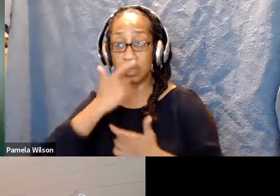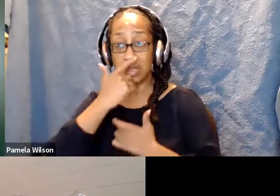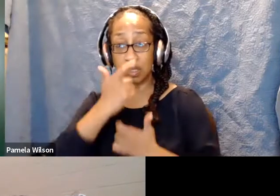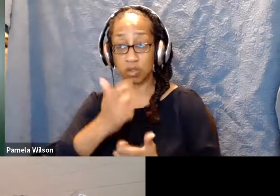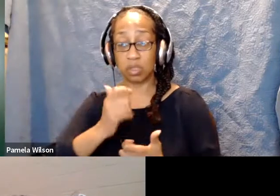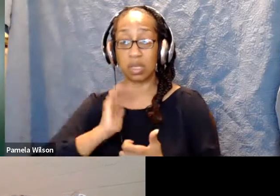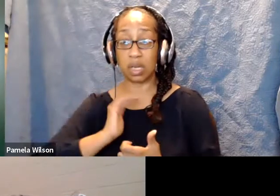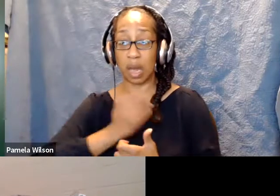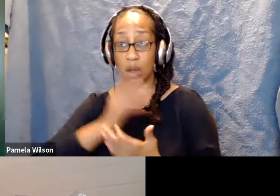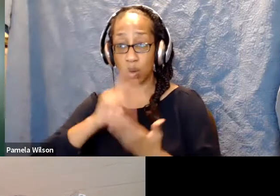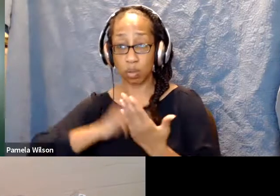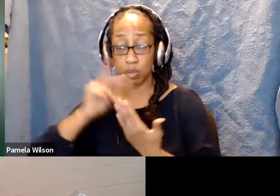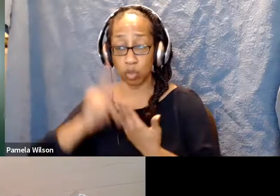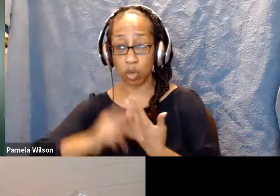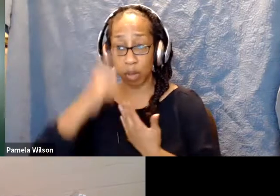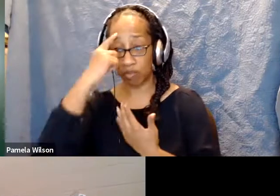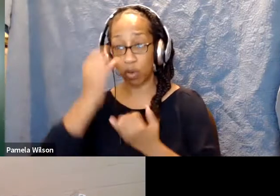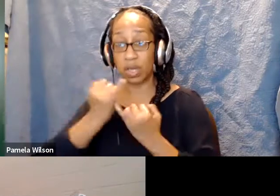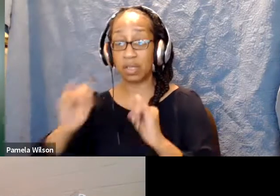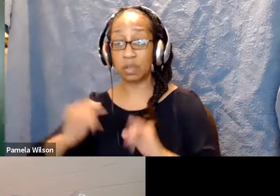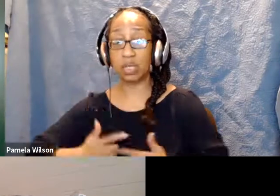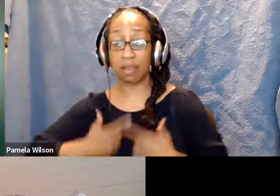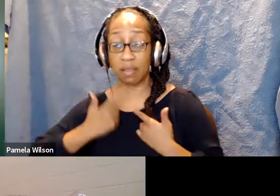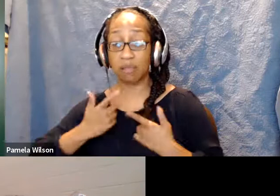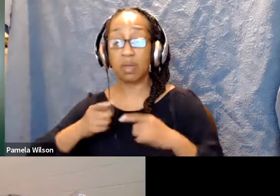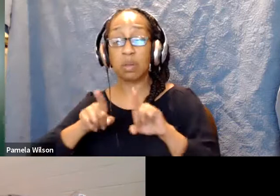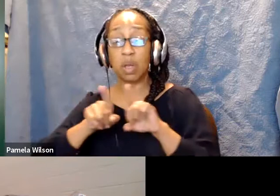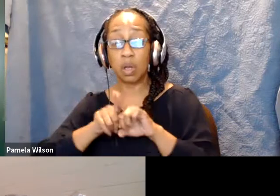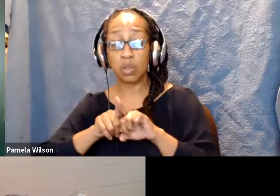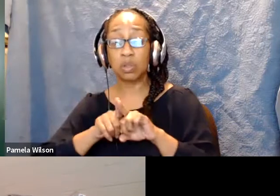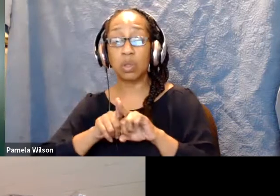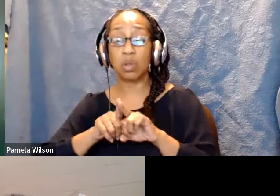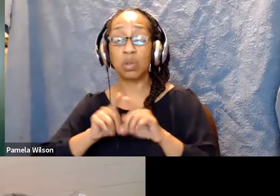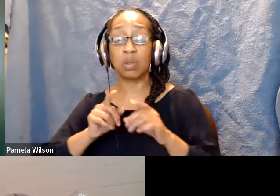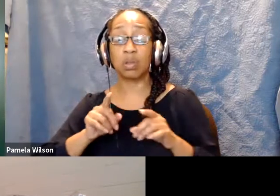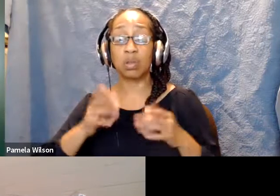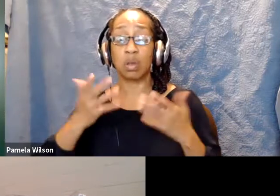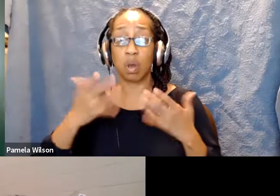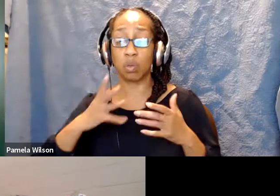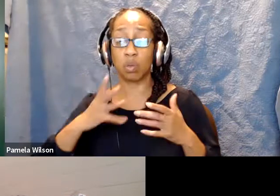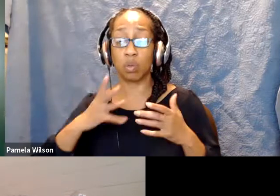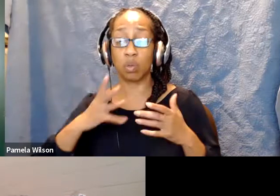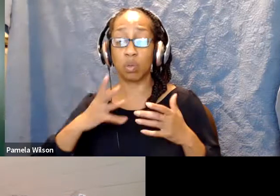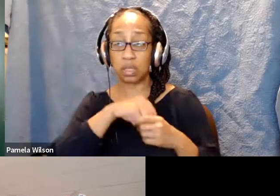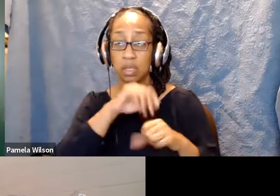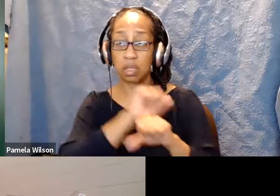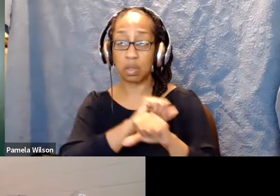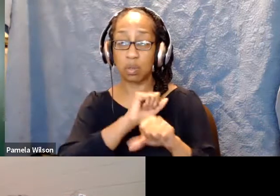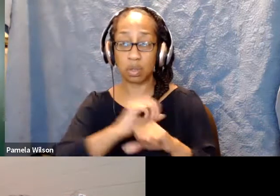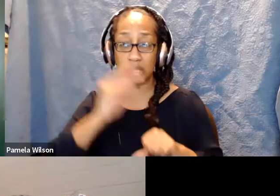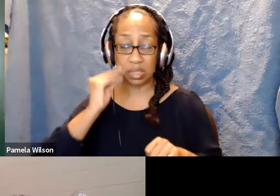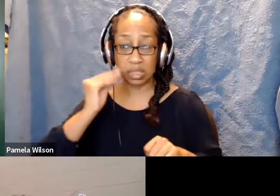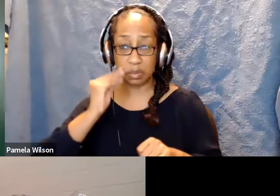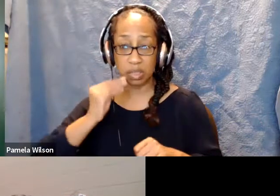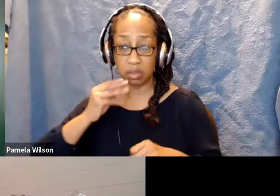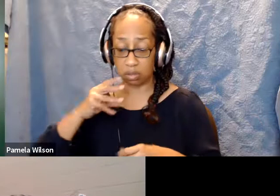program for the independent living piece, and then they're already going to be participating in an employment experience through our program